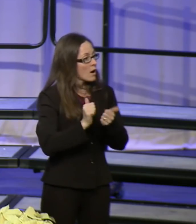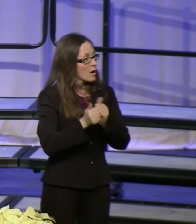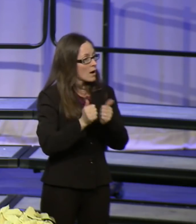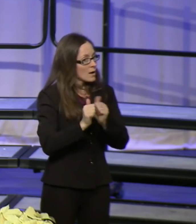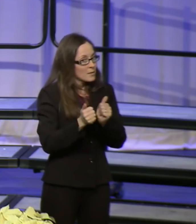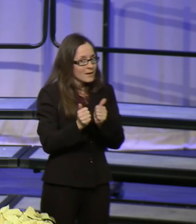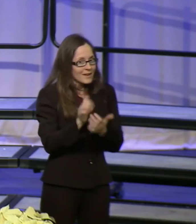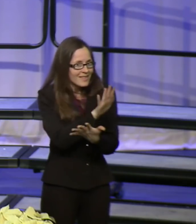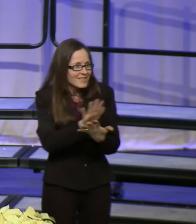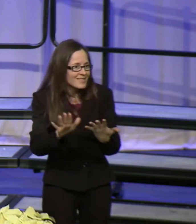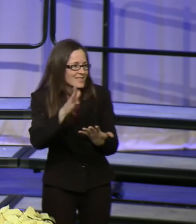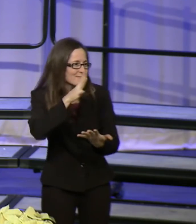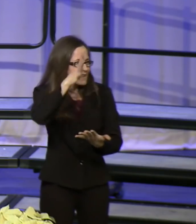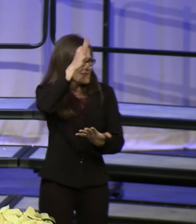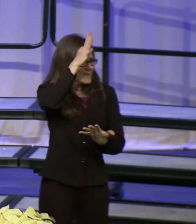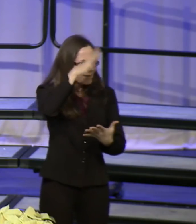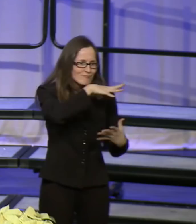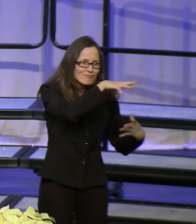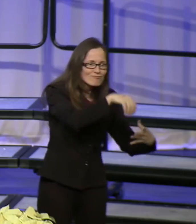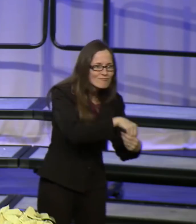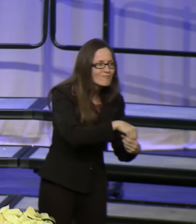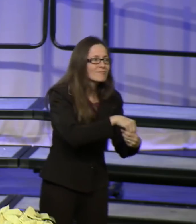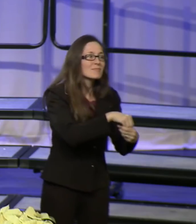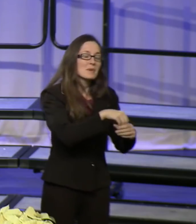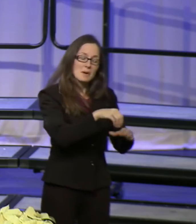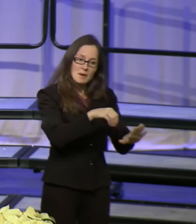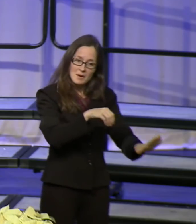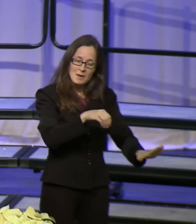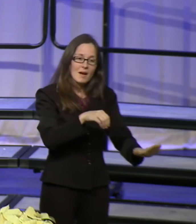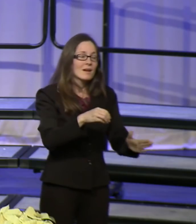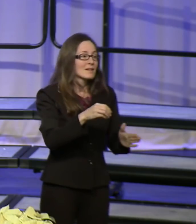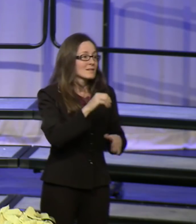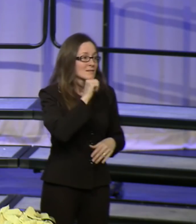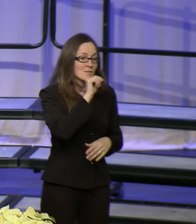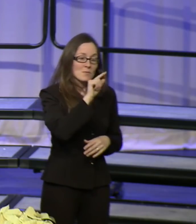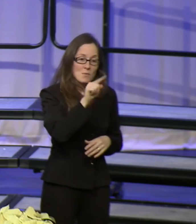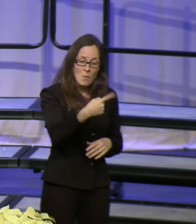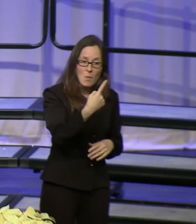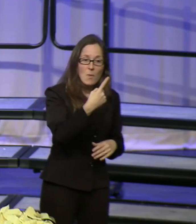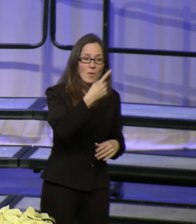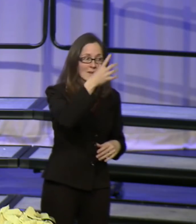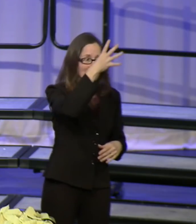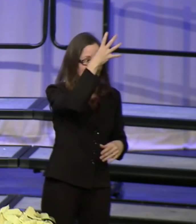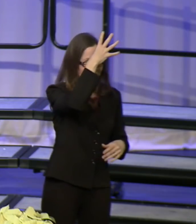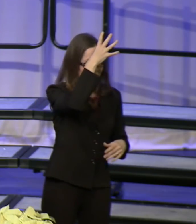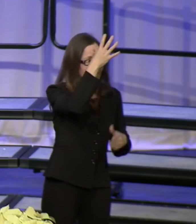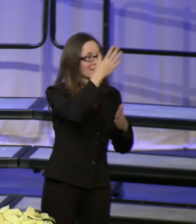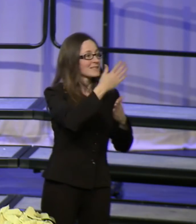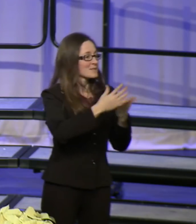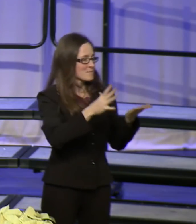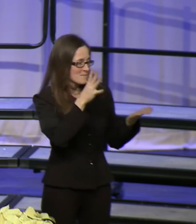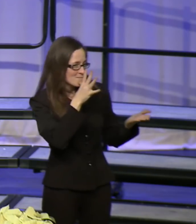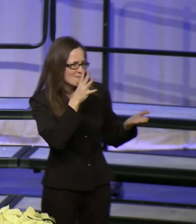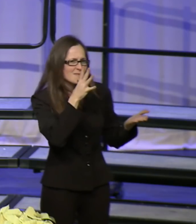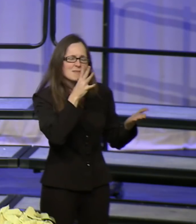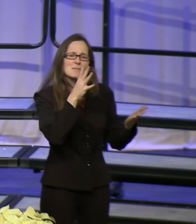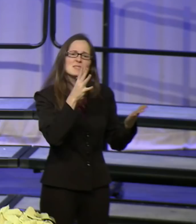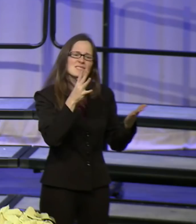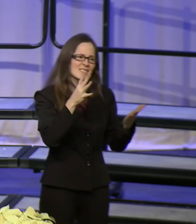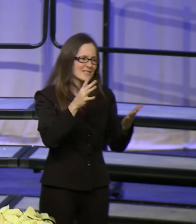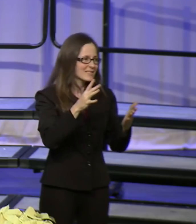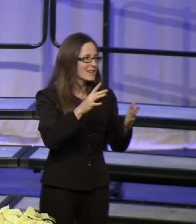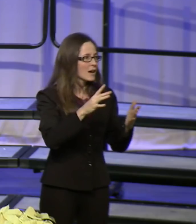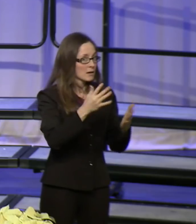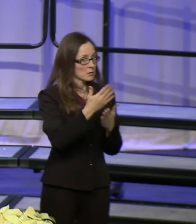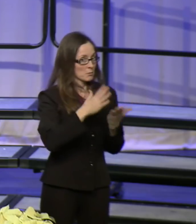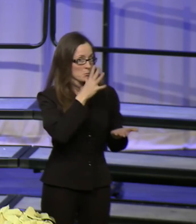some A-plus, rock-hard, die-hard dads out there, Vlad, Brian, Jose, Ray, dare I say Grandpa. But it